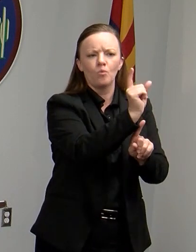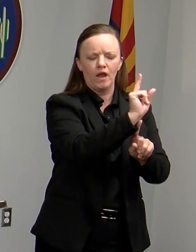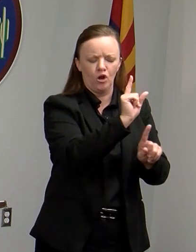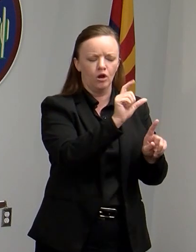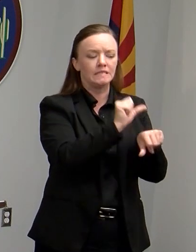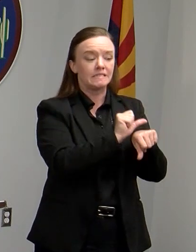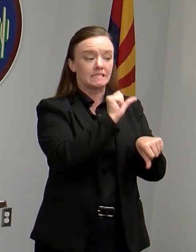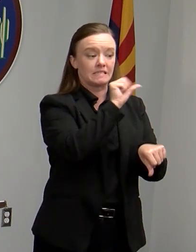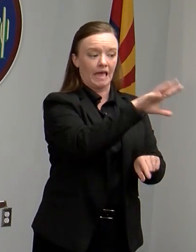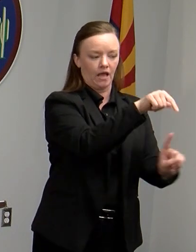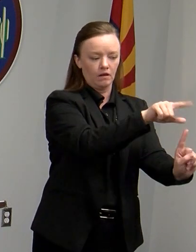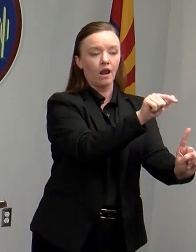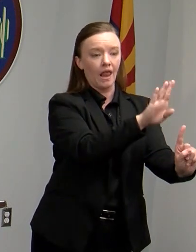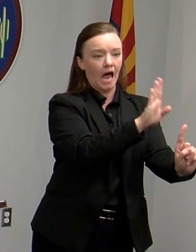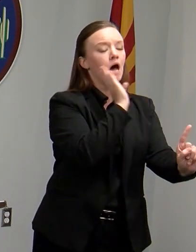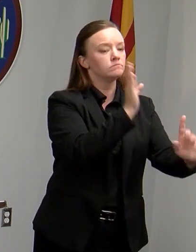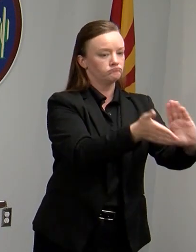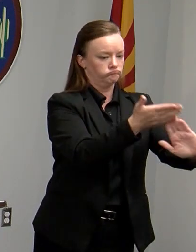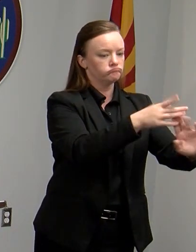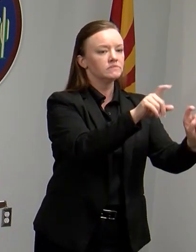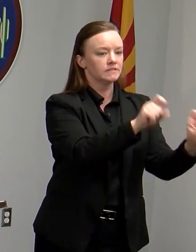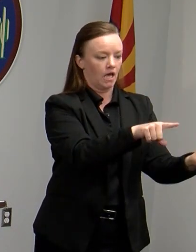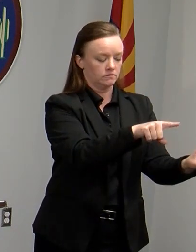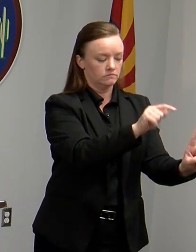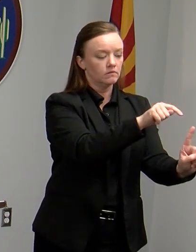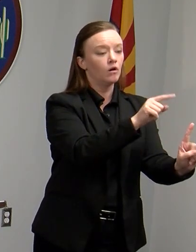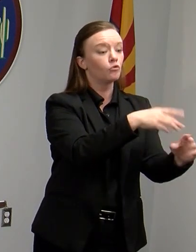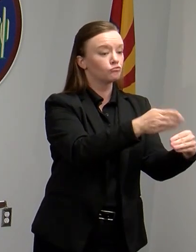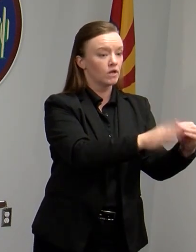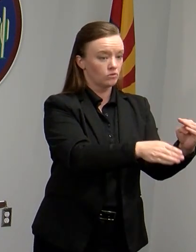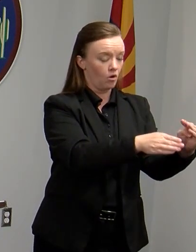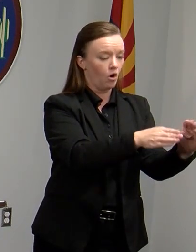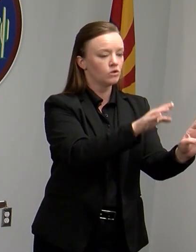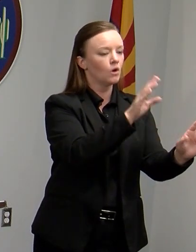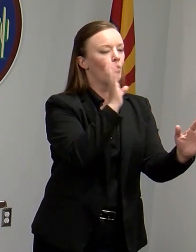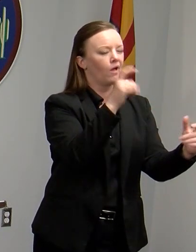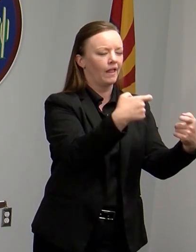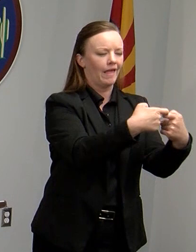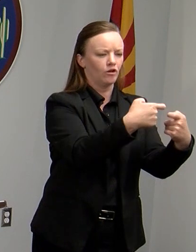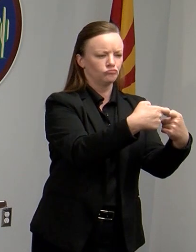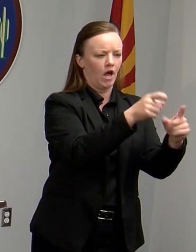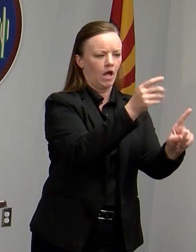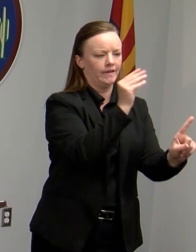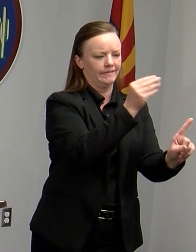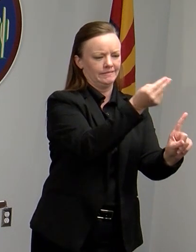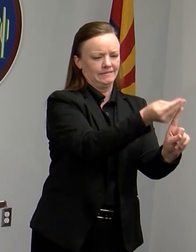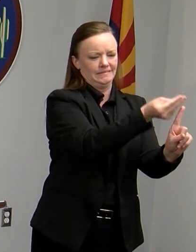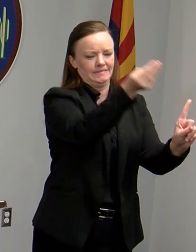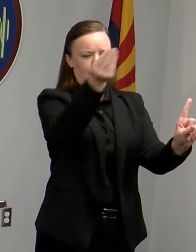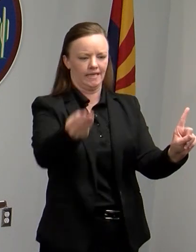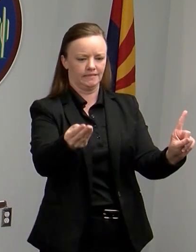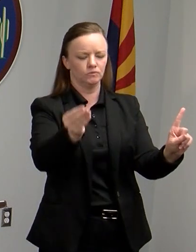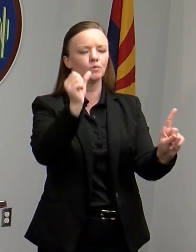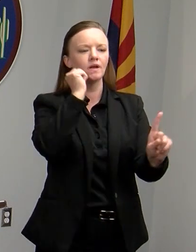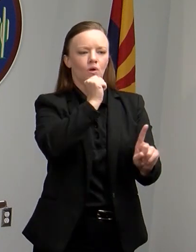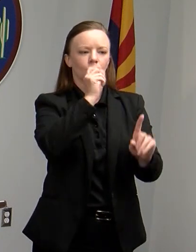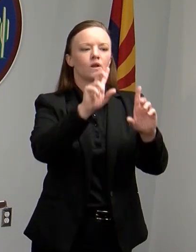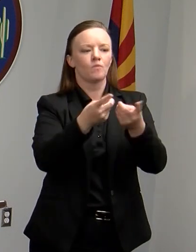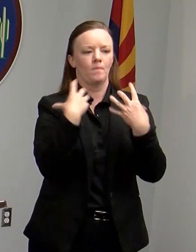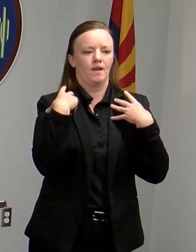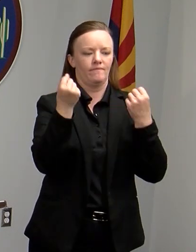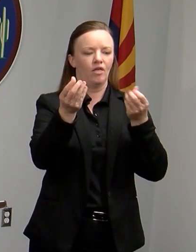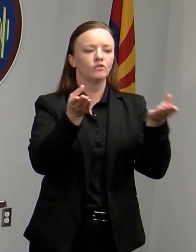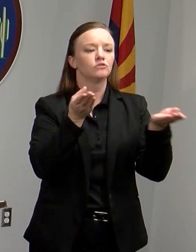So the lab then runs the test and sends that result electronically back to the Arizona Department of Health